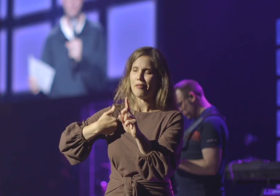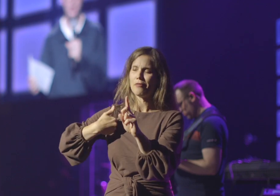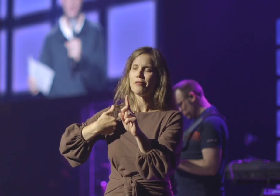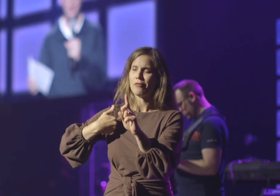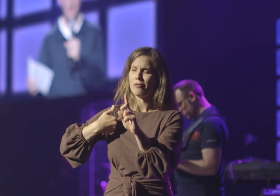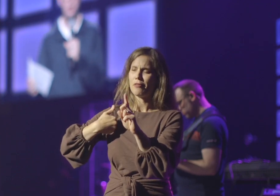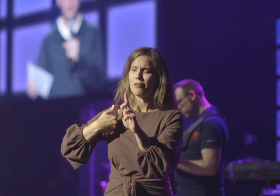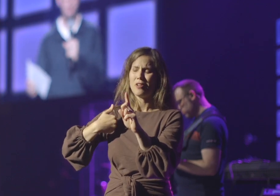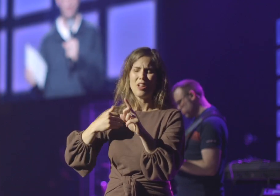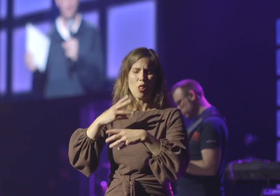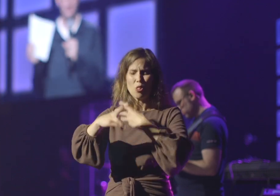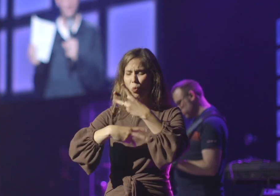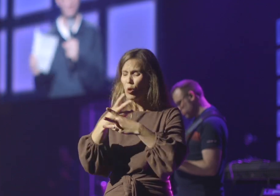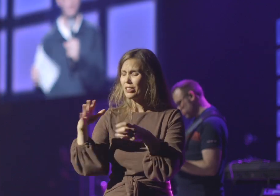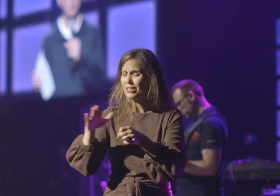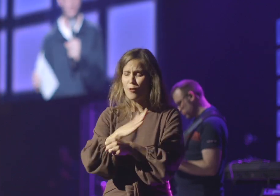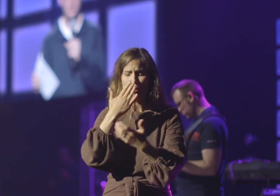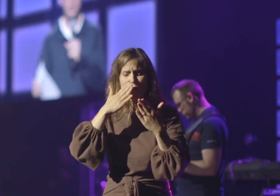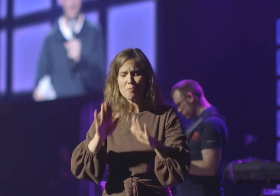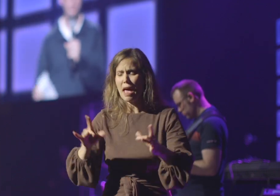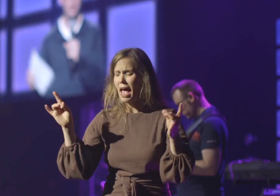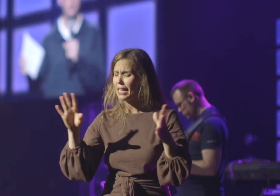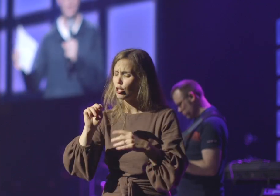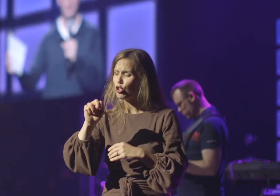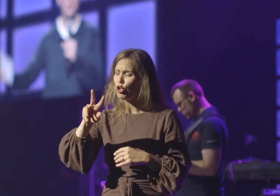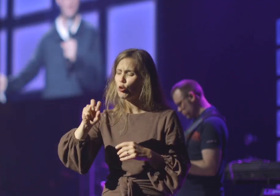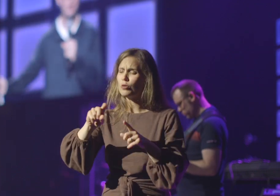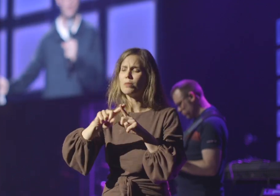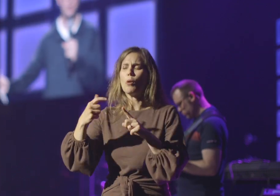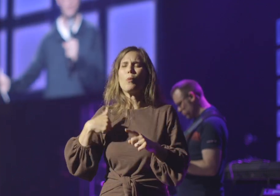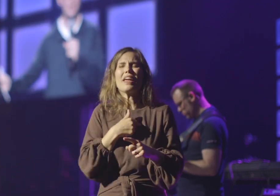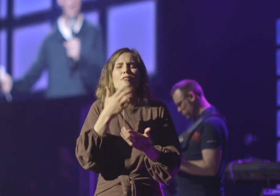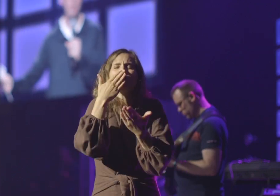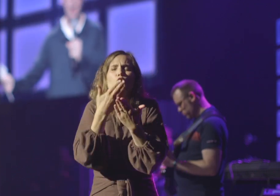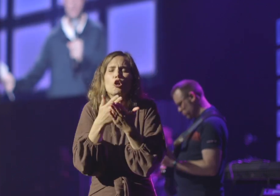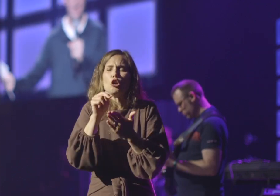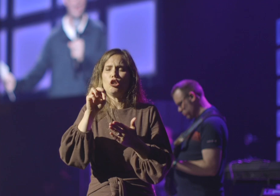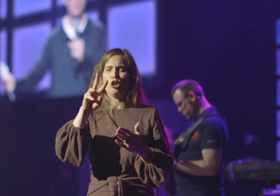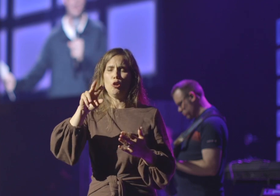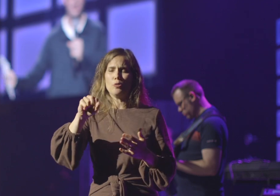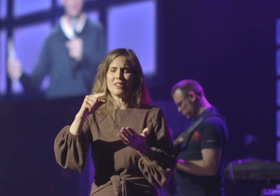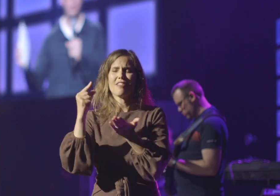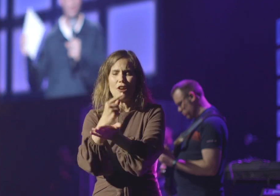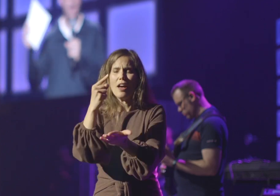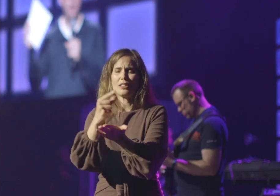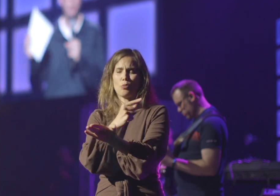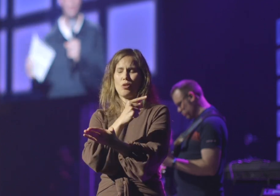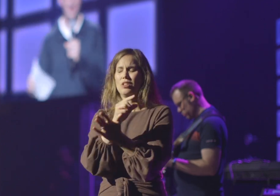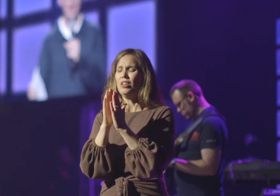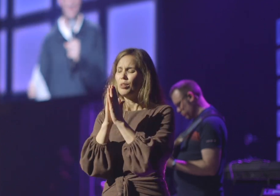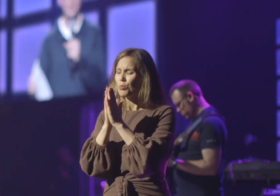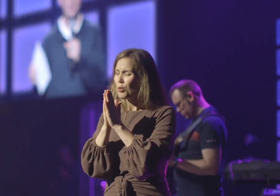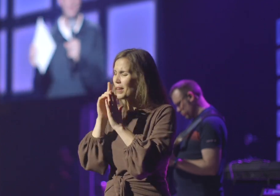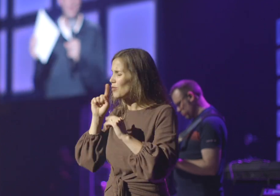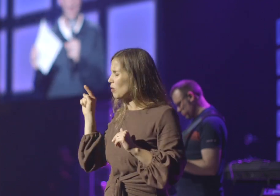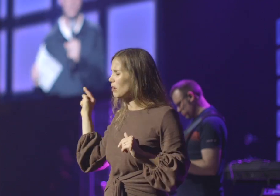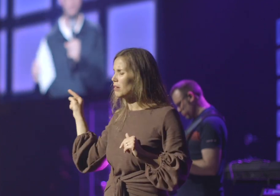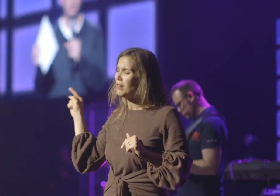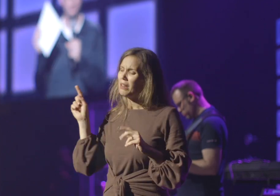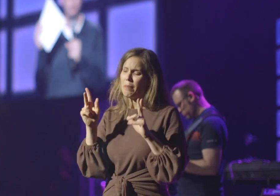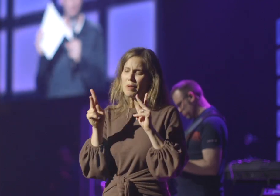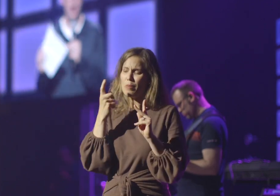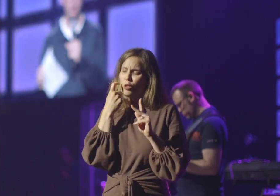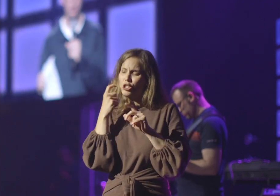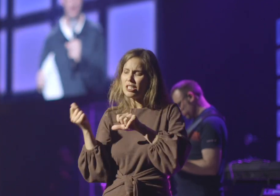gospel. And Lord, I pray for every individual here. I pray for the 11 individuals that got baptized. Lord, I pray that the